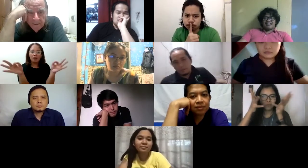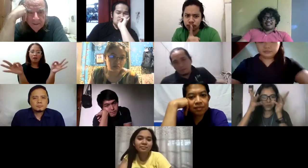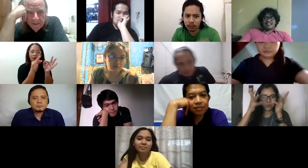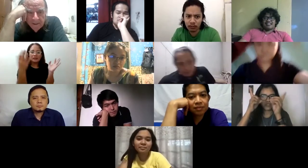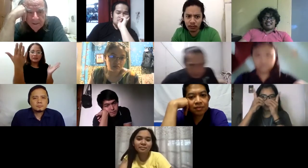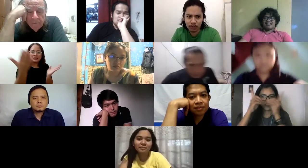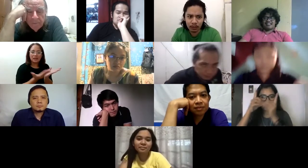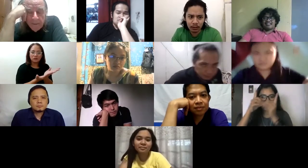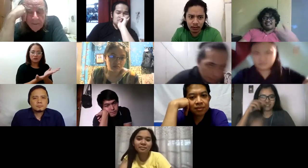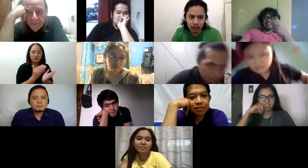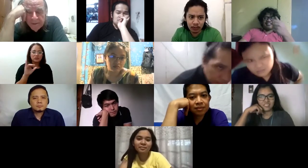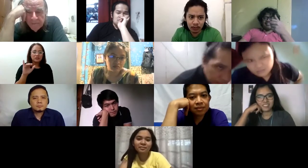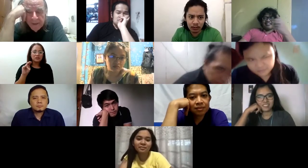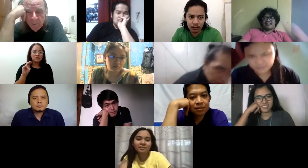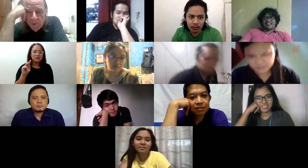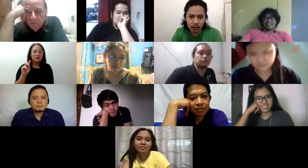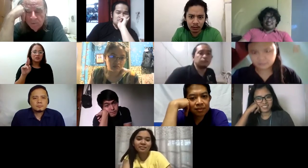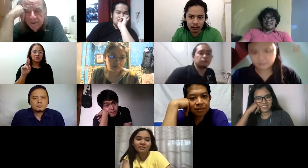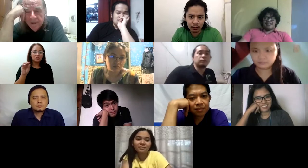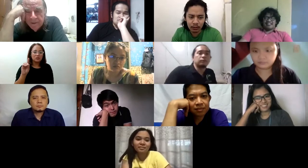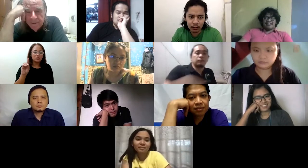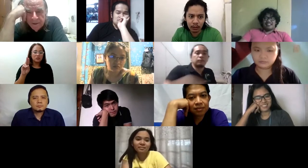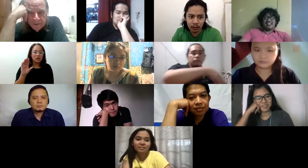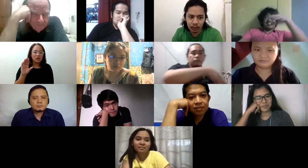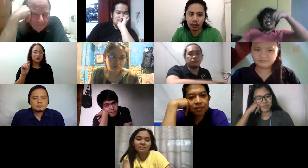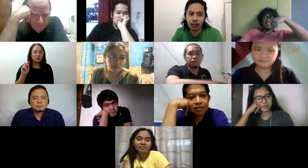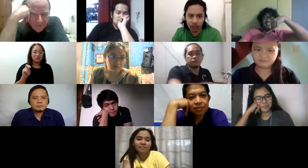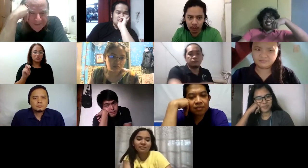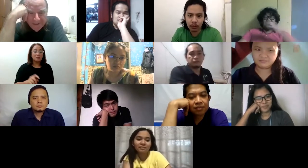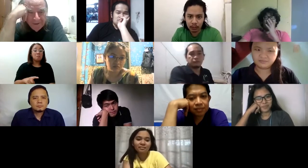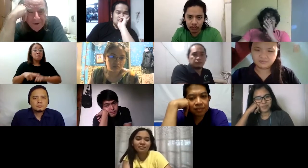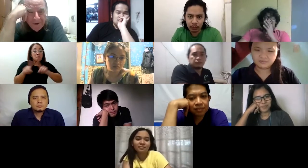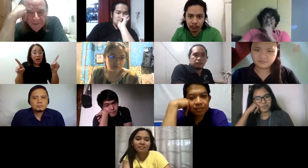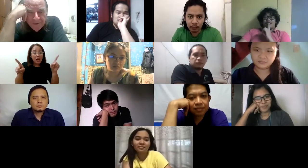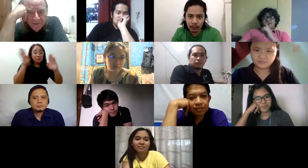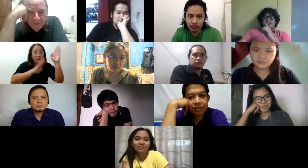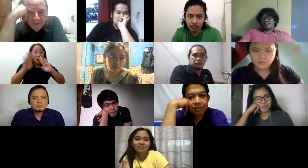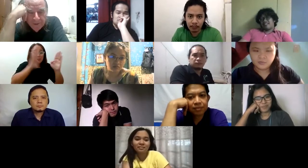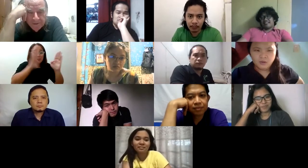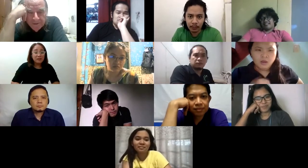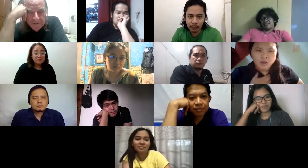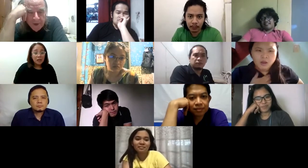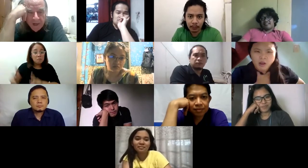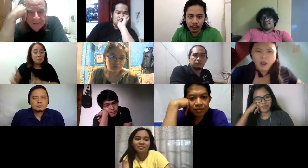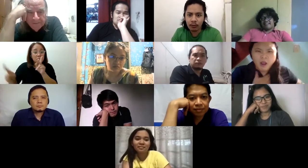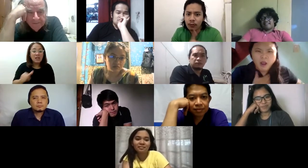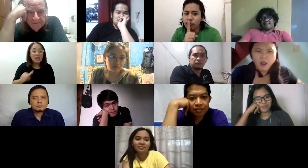The problem is that people won't read the introduction, but all you can do is try.